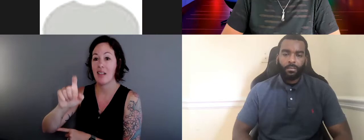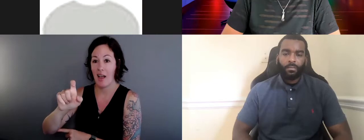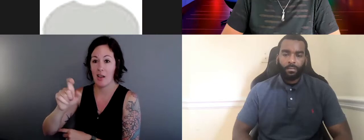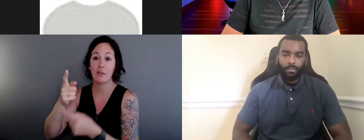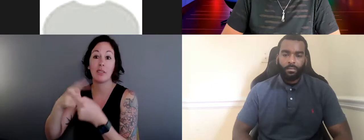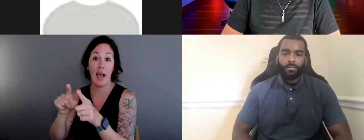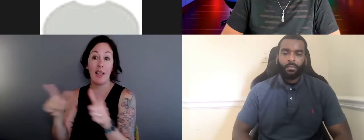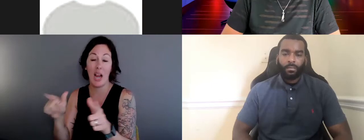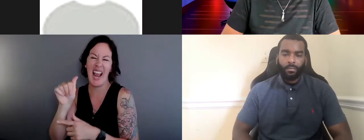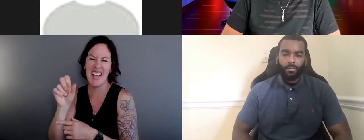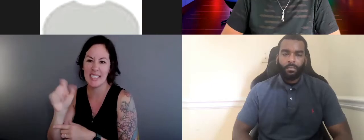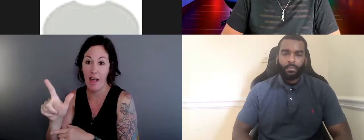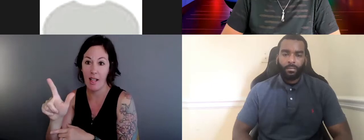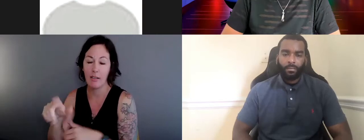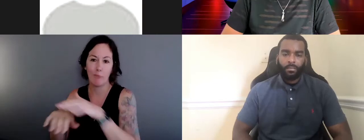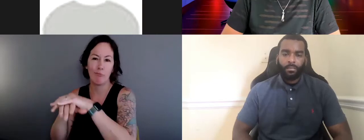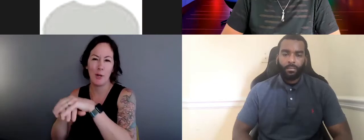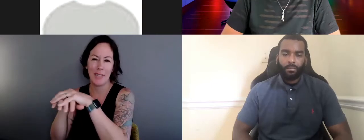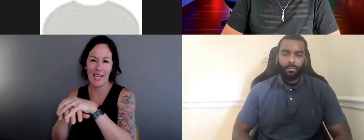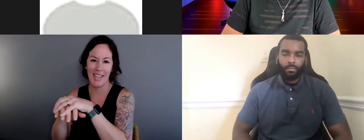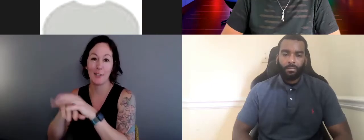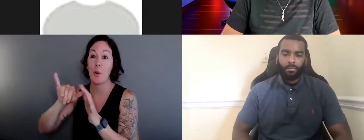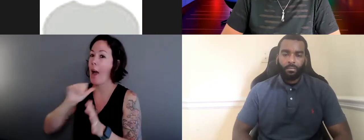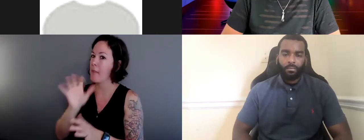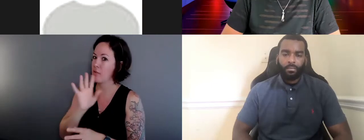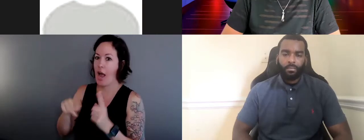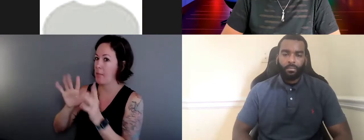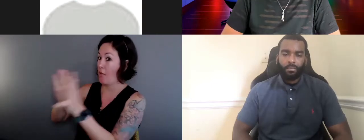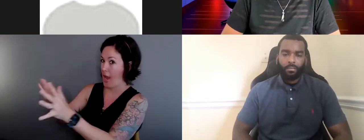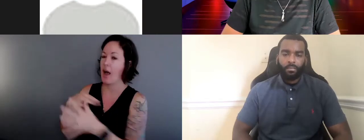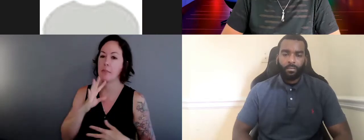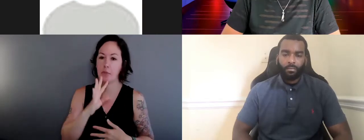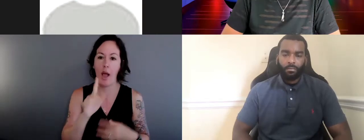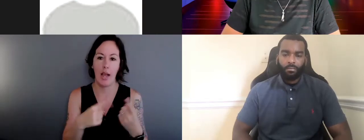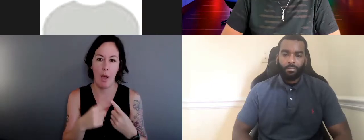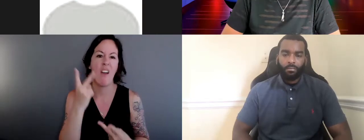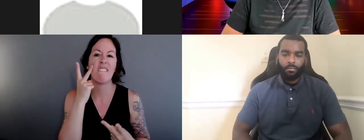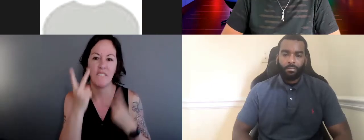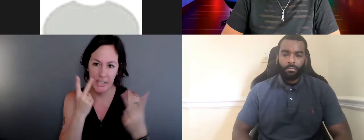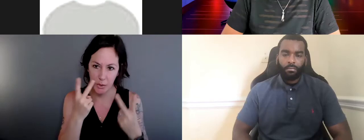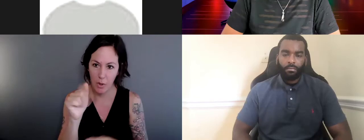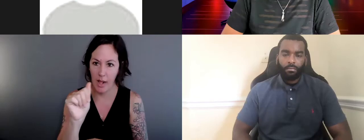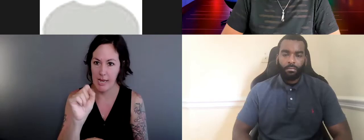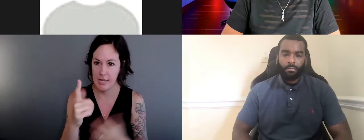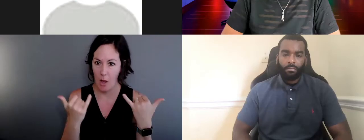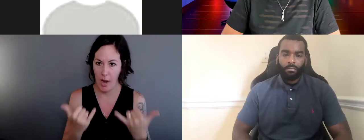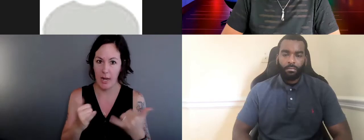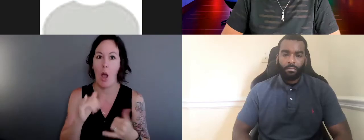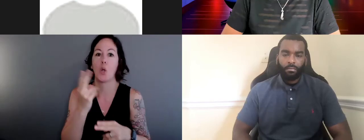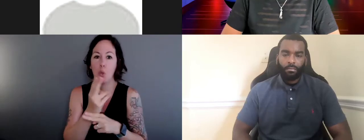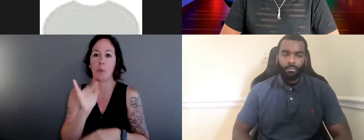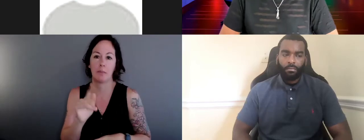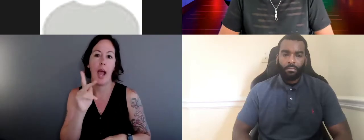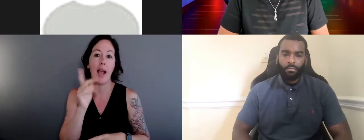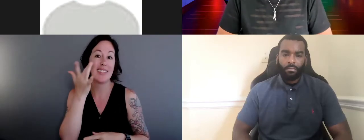protactile ASL, and they don't use their eyes or their ears, but rather tactile American Sign Language. And that's not what I'm talking about right